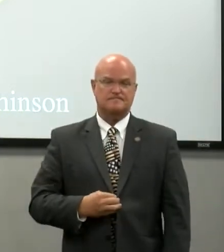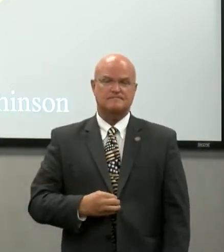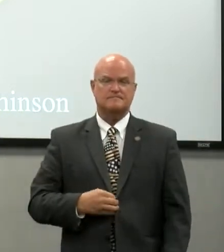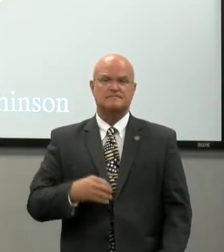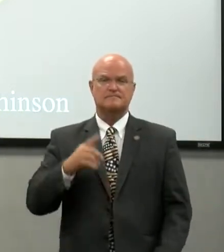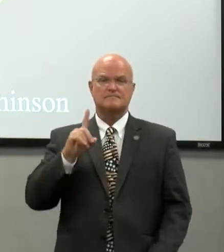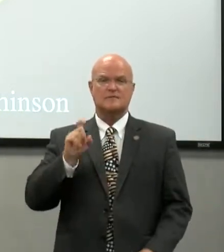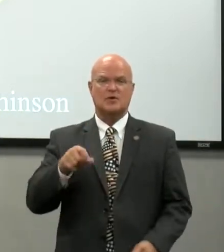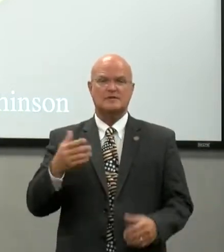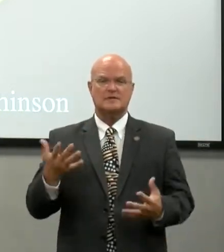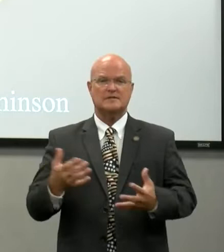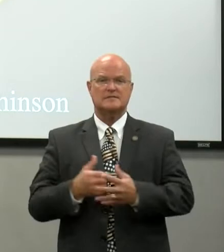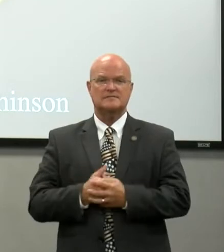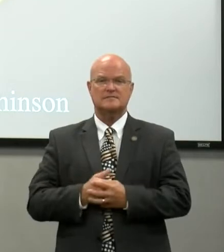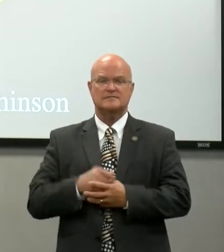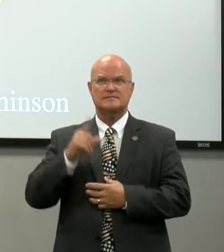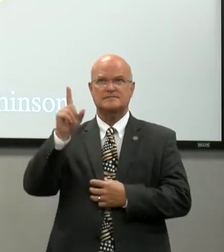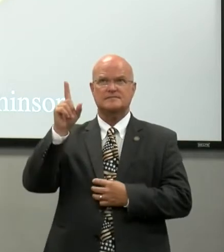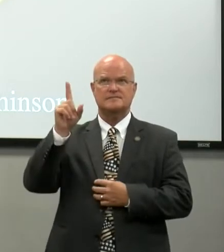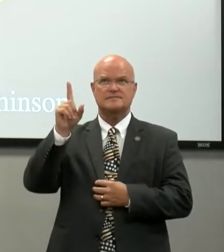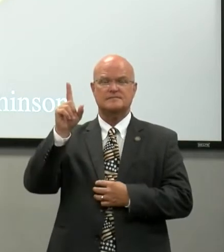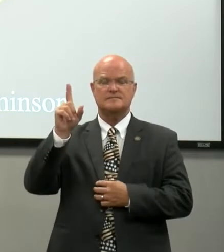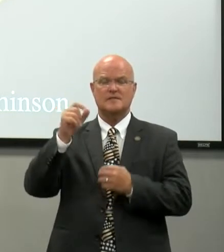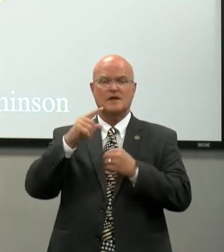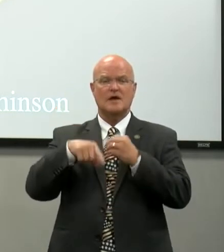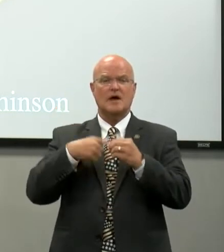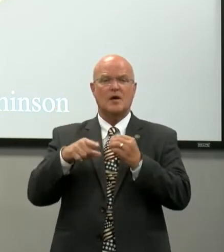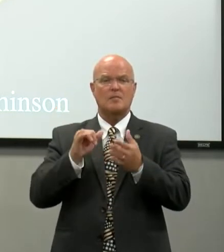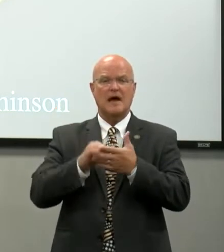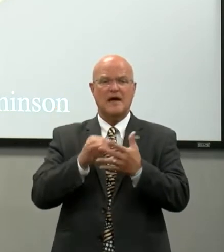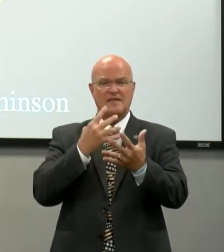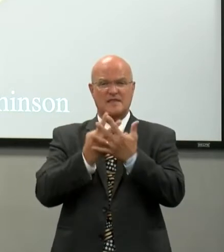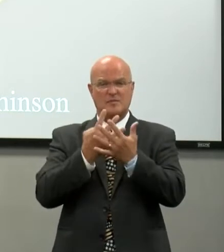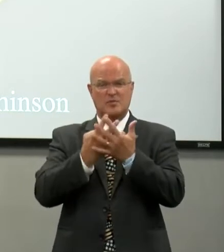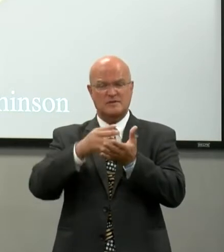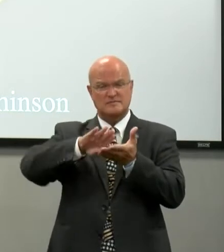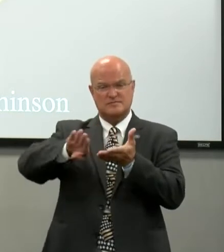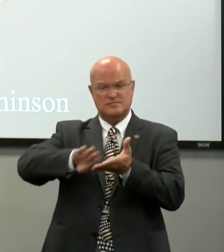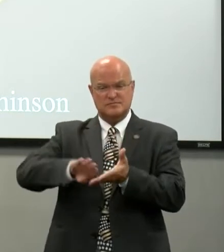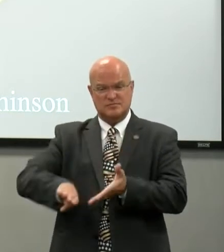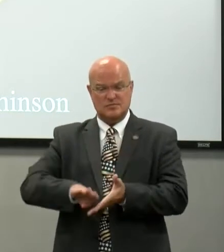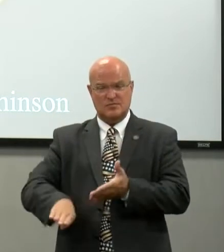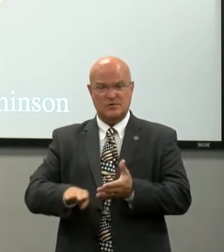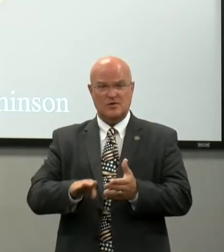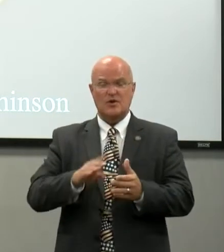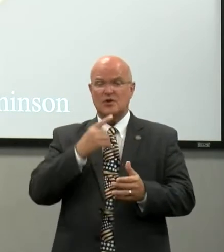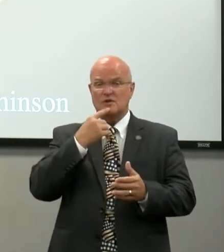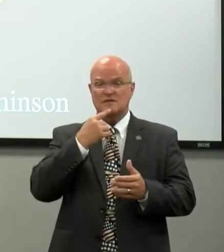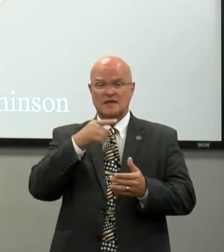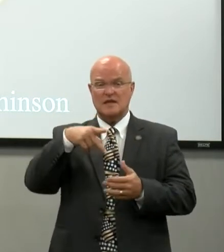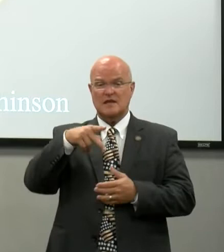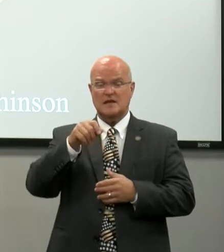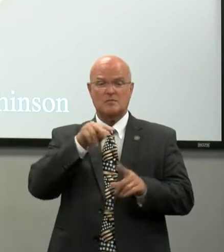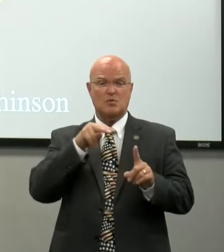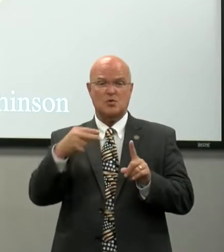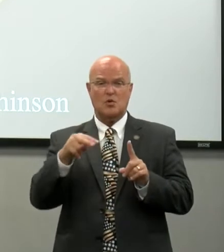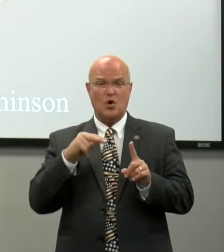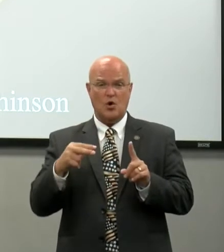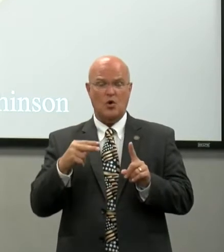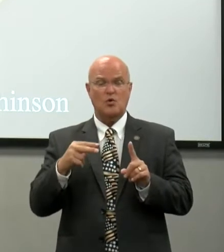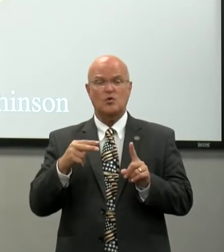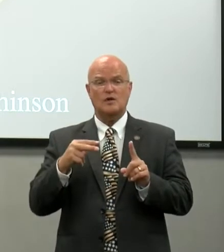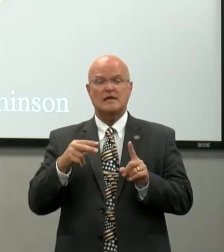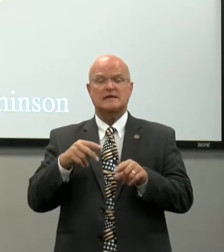Next question. Governor, with regards to prison releases, you've ordered an expedited parole consideration for inmates